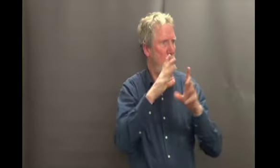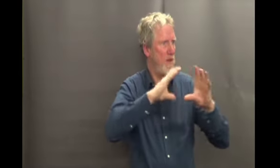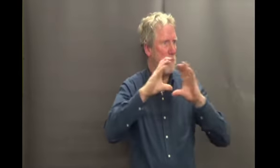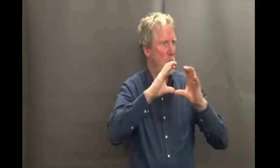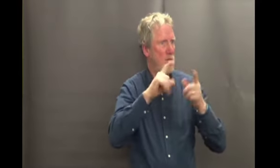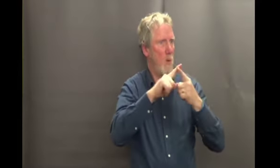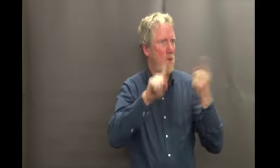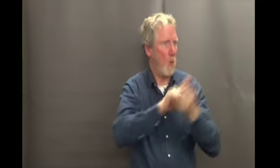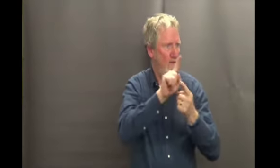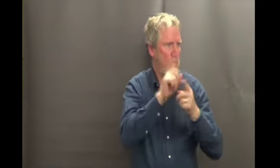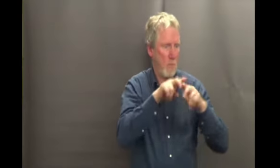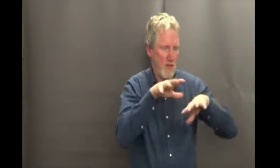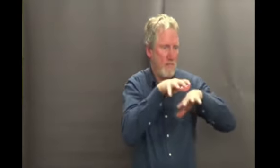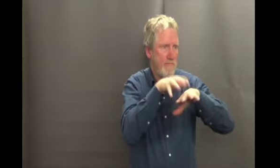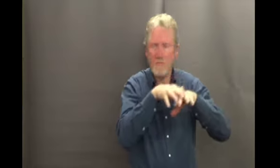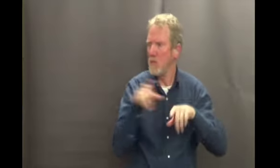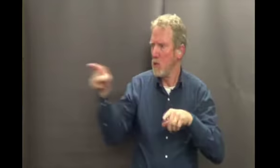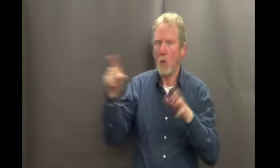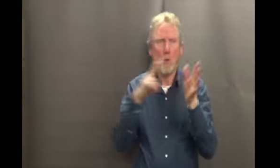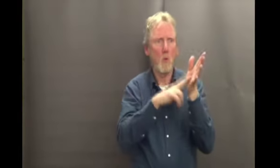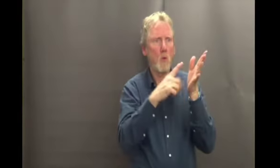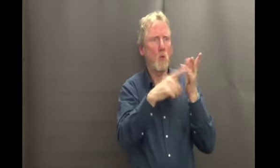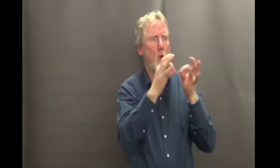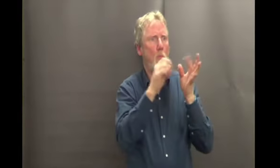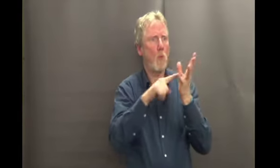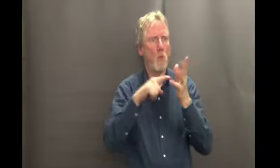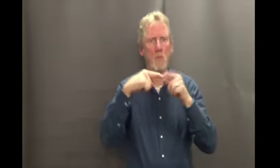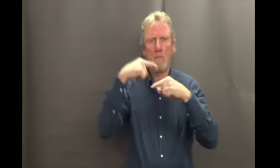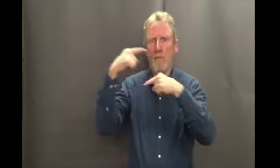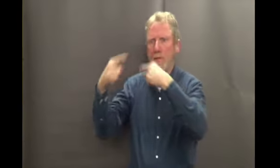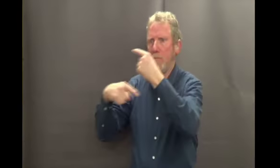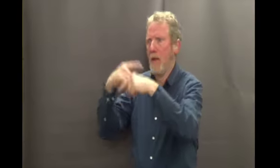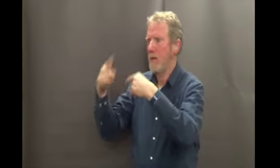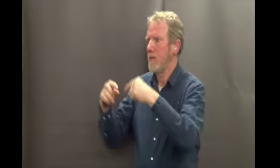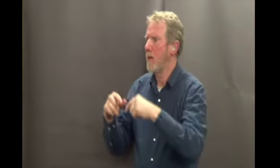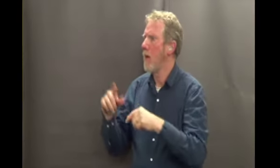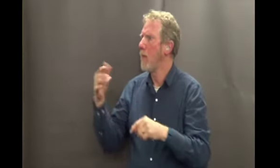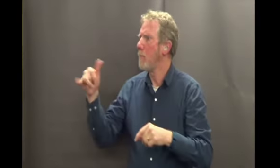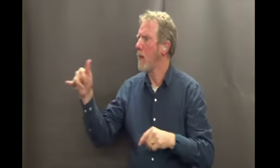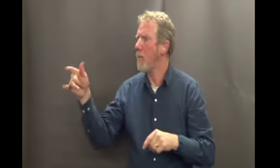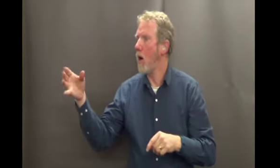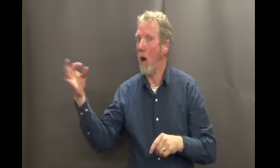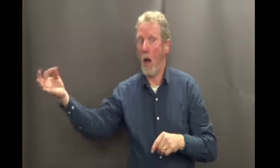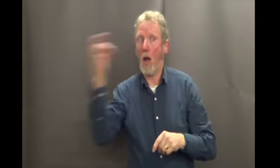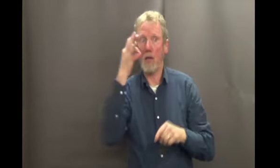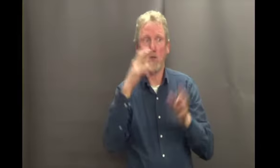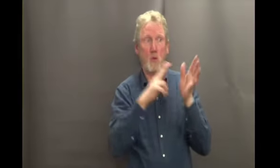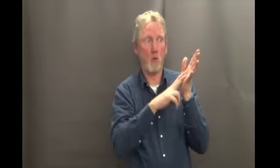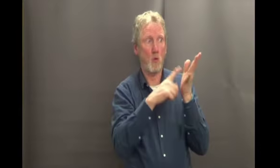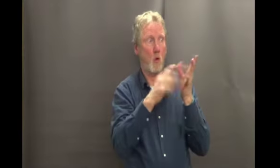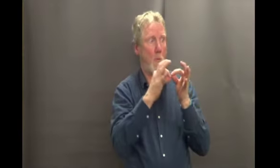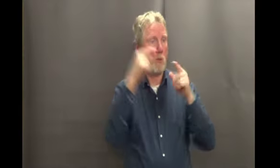Okay, the two videos that were just shown were both displaying different communication modes. Nobu will talk about the first one, which was hand